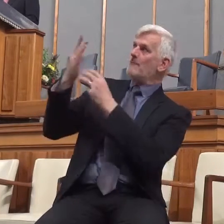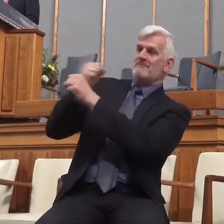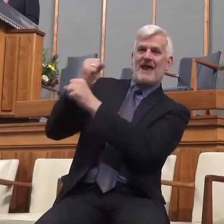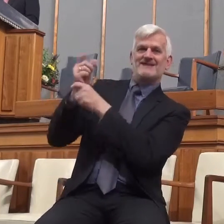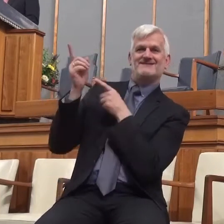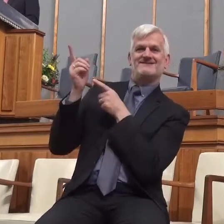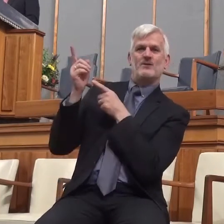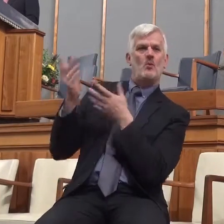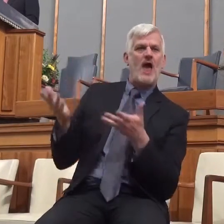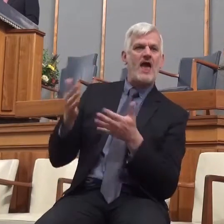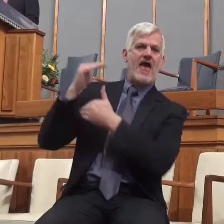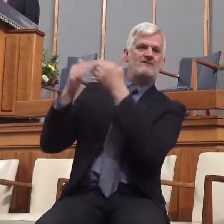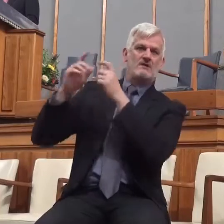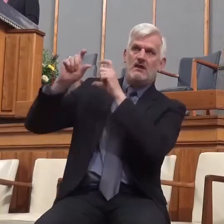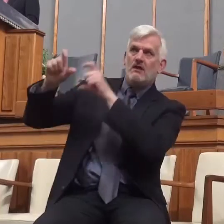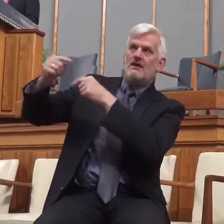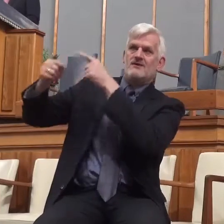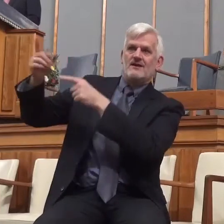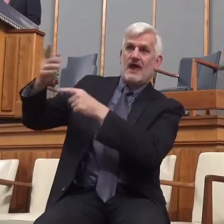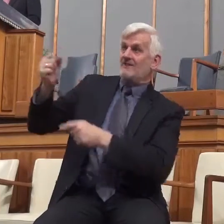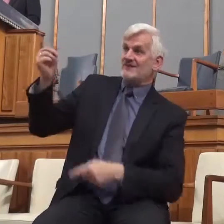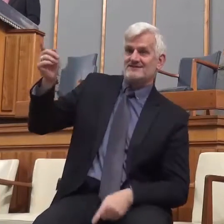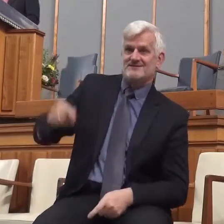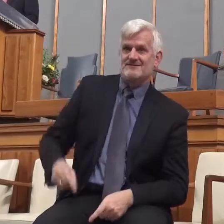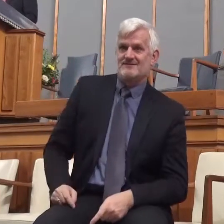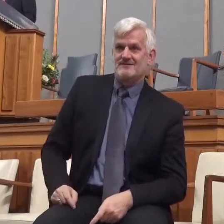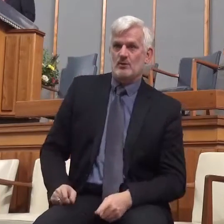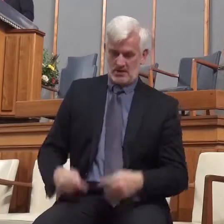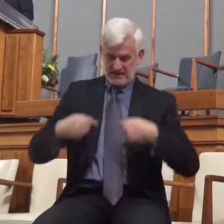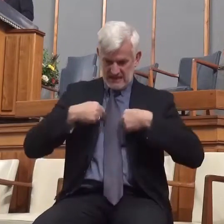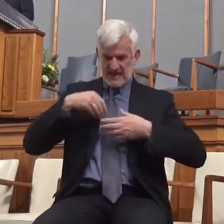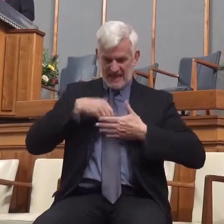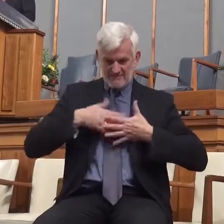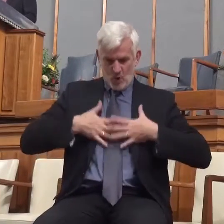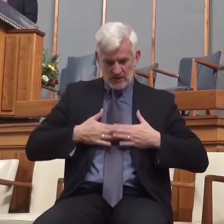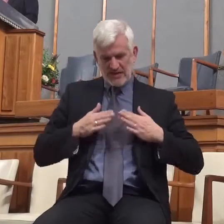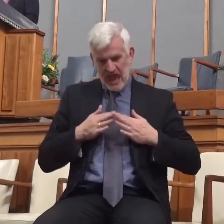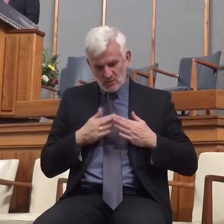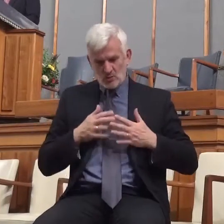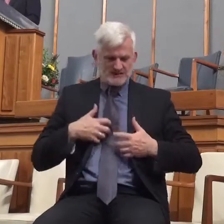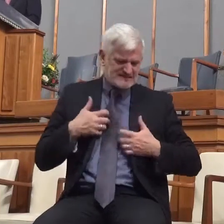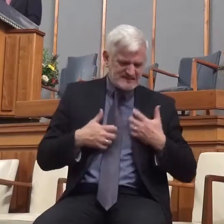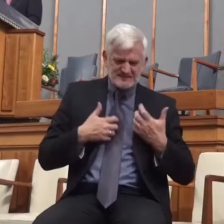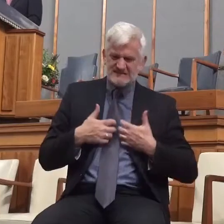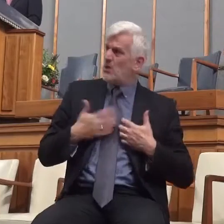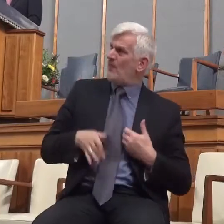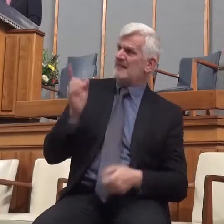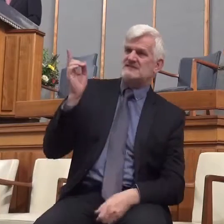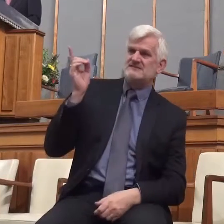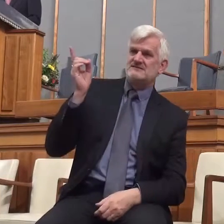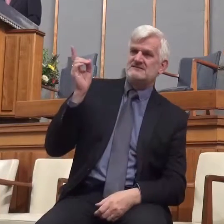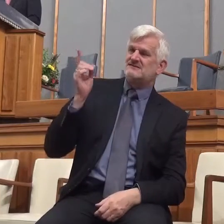hands, eternal in the heavens. For in this we groan, earnestly desiring to be